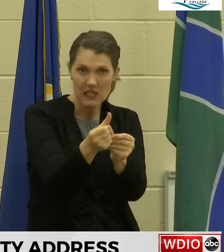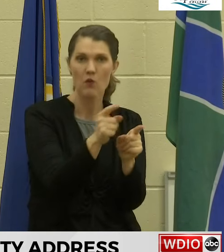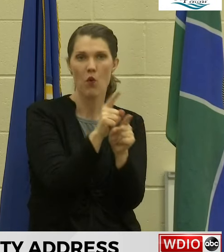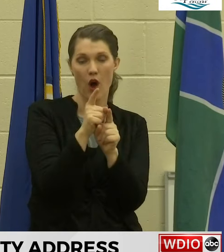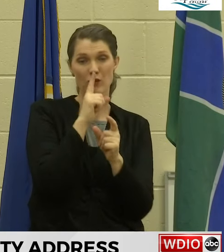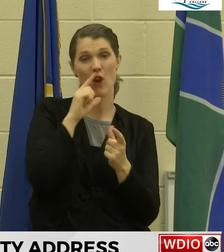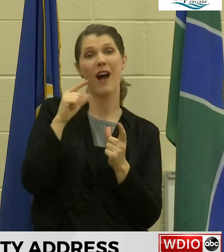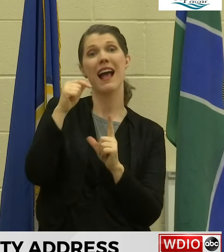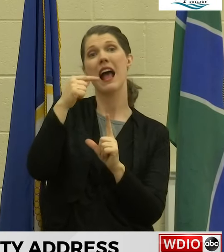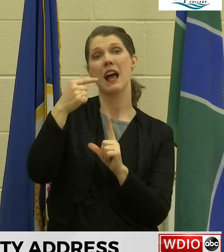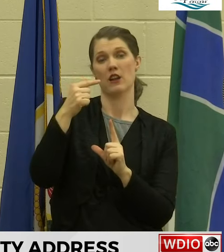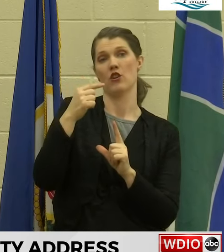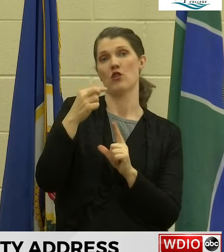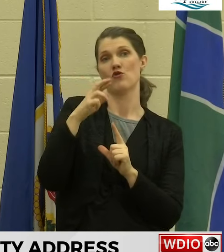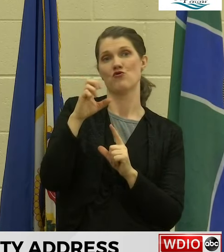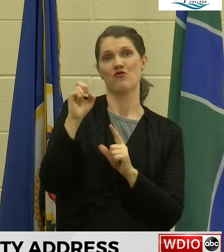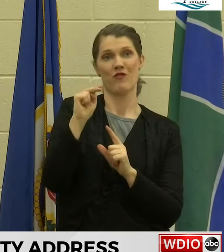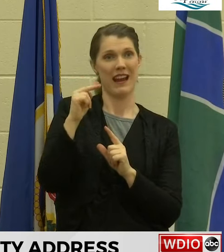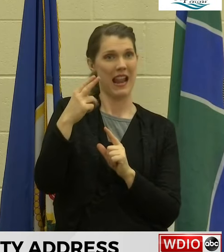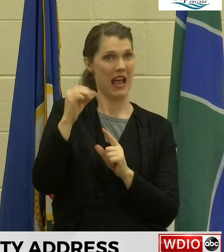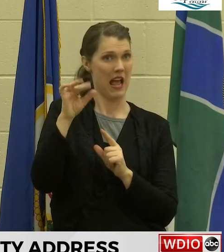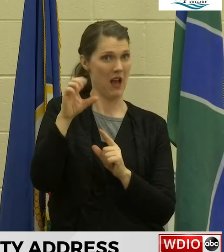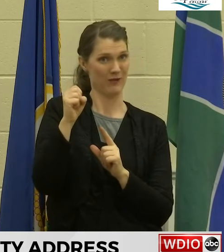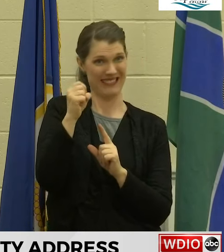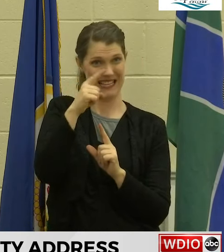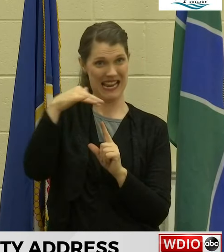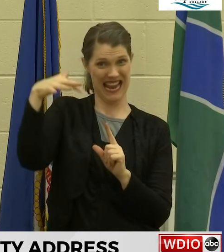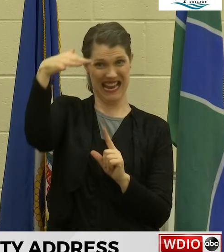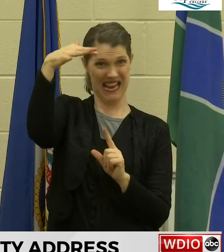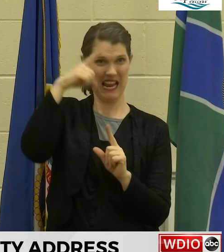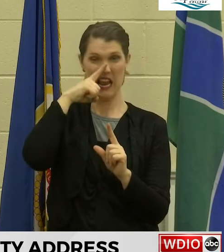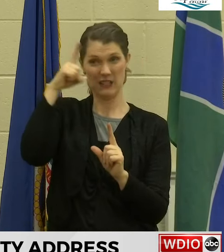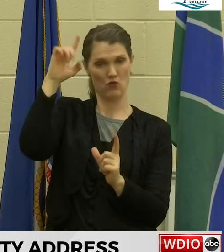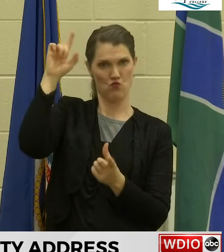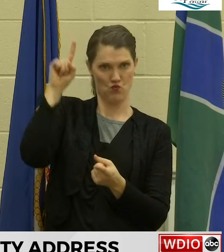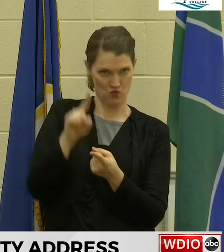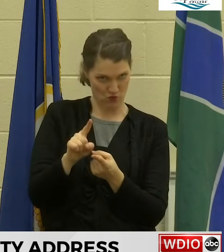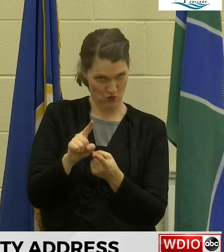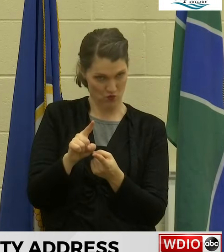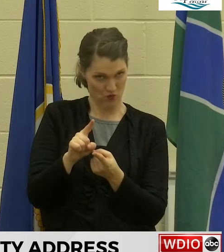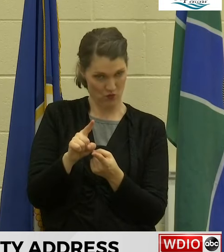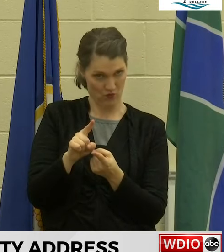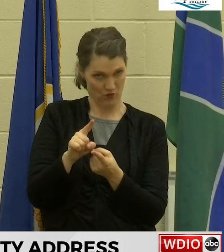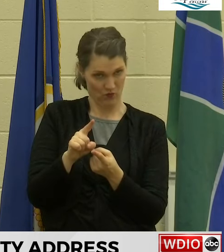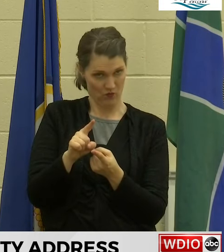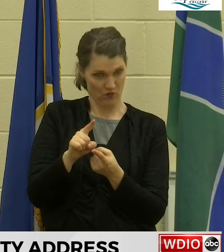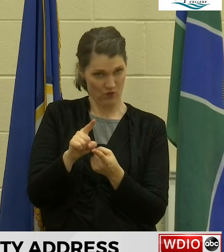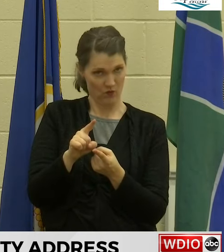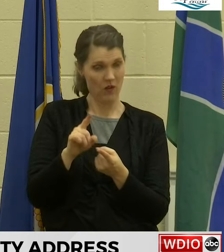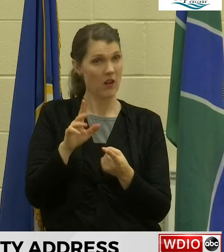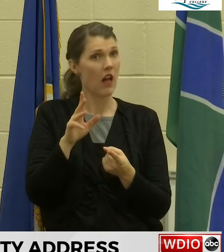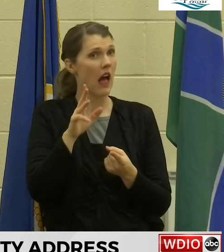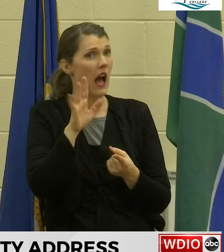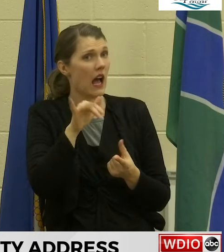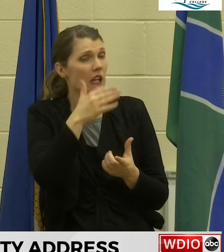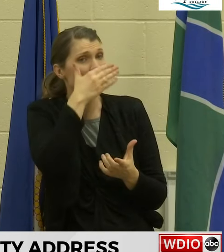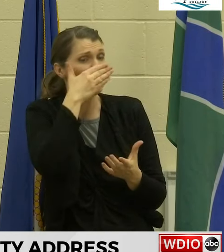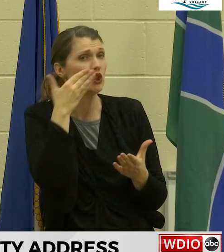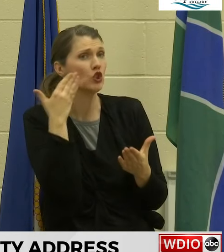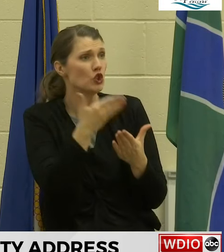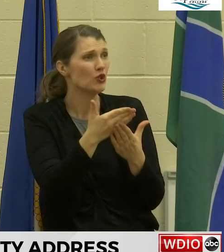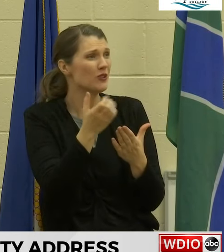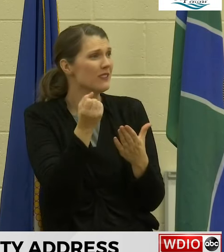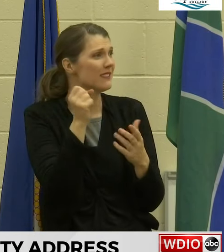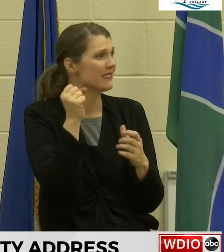greenhouse gases. And this is a start. But Duluth still doesn't have